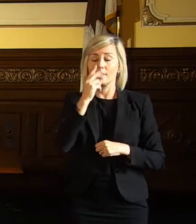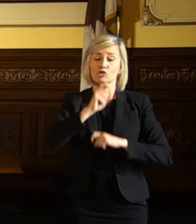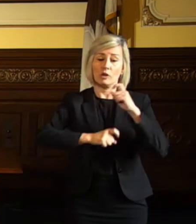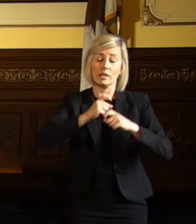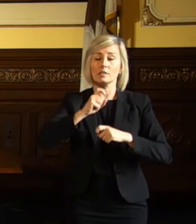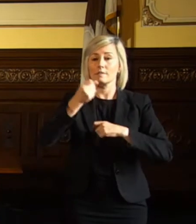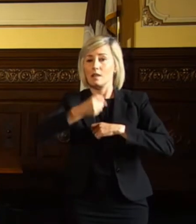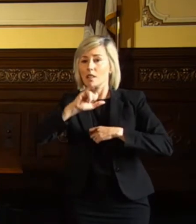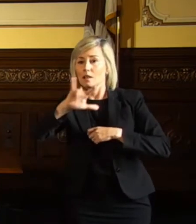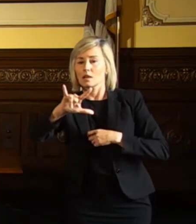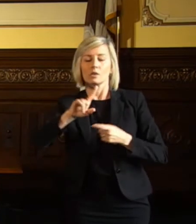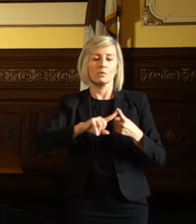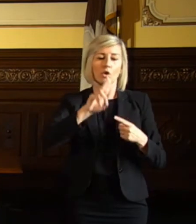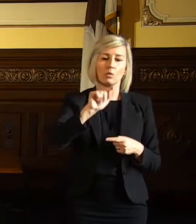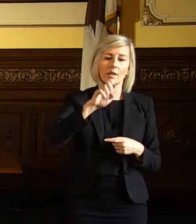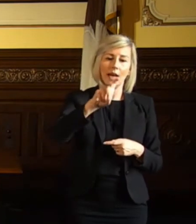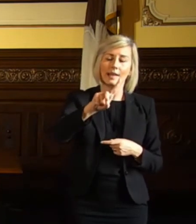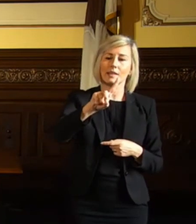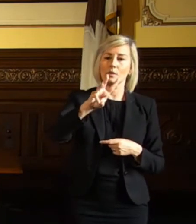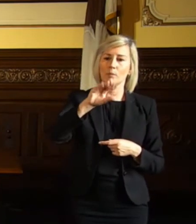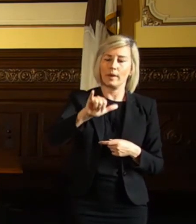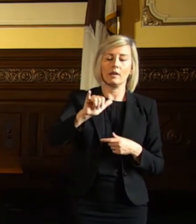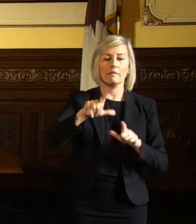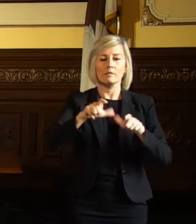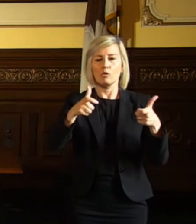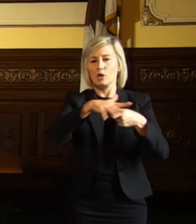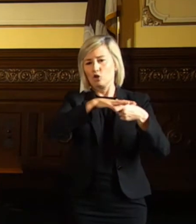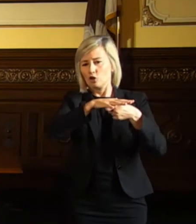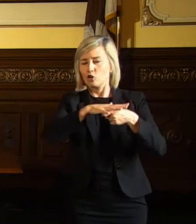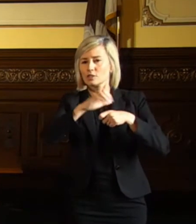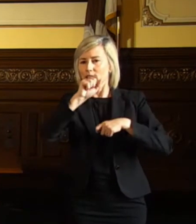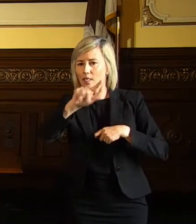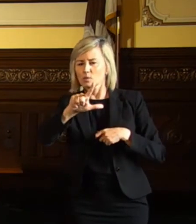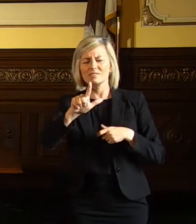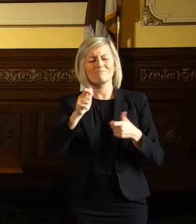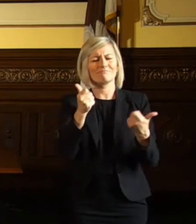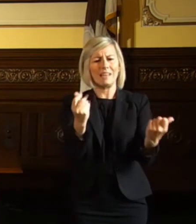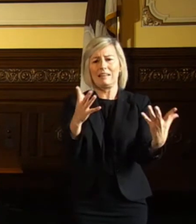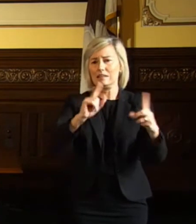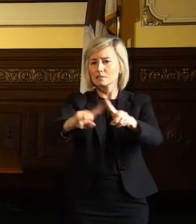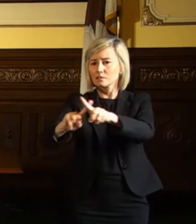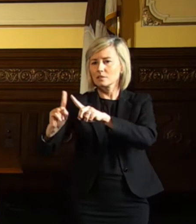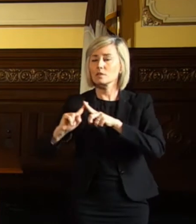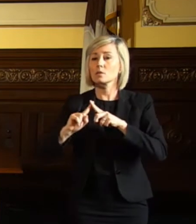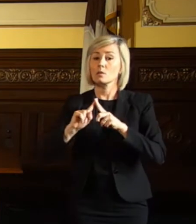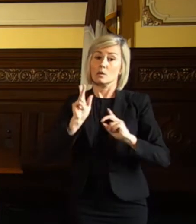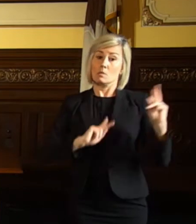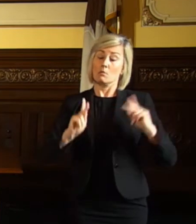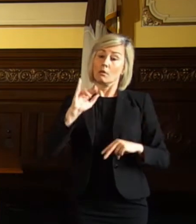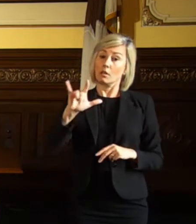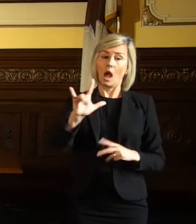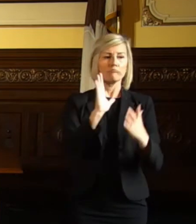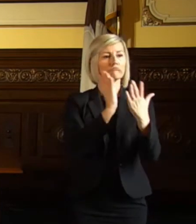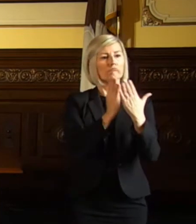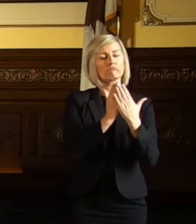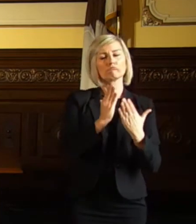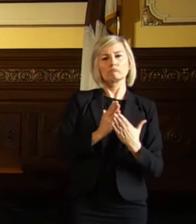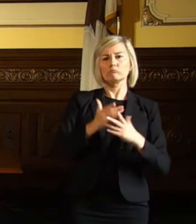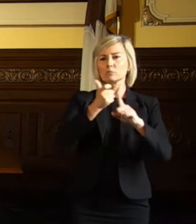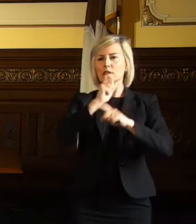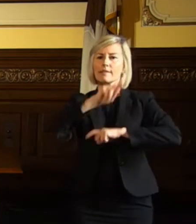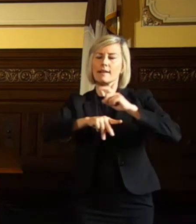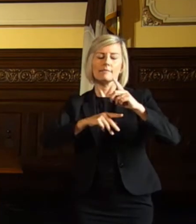Illinois to the United Way of Greater St. Louis and countless others, the people of Illinois prove themselves to be